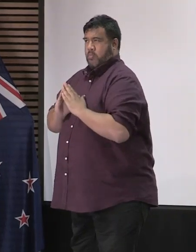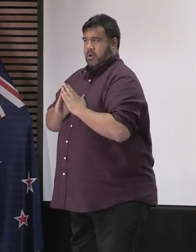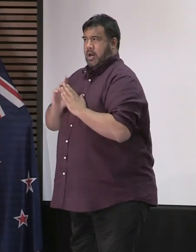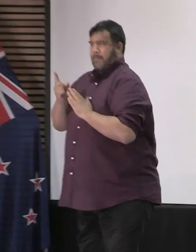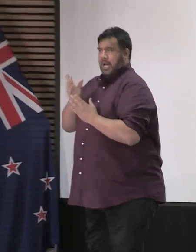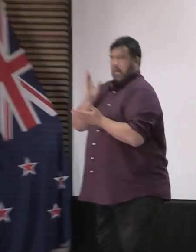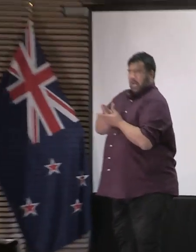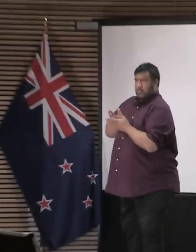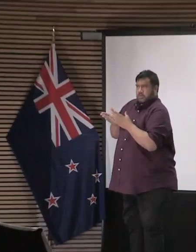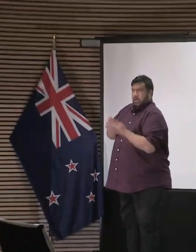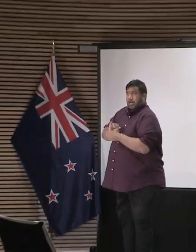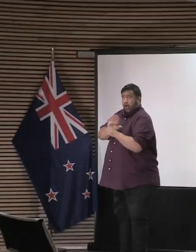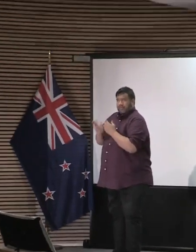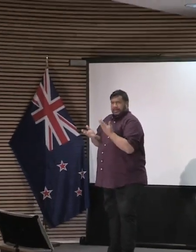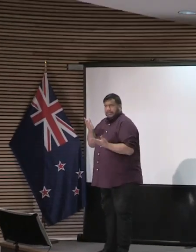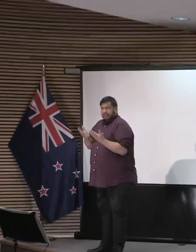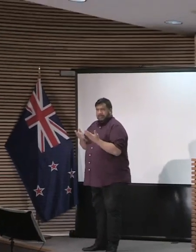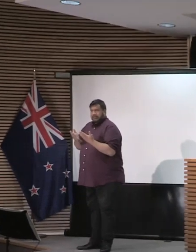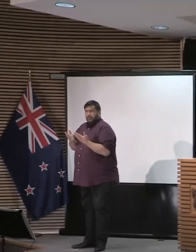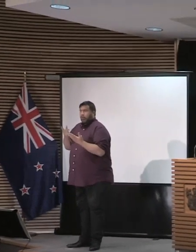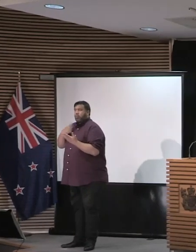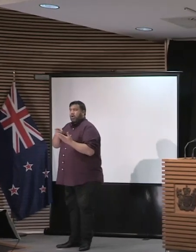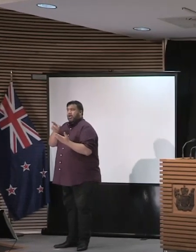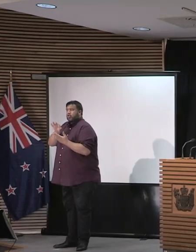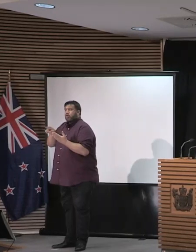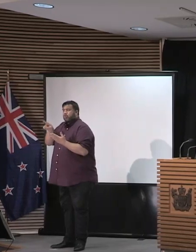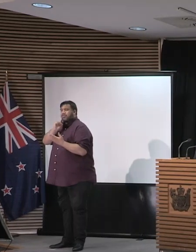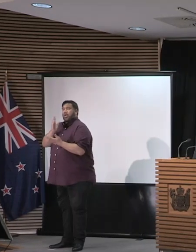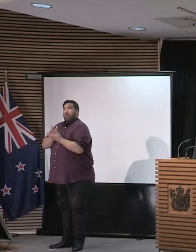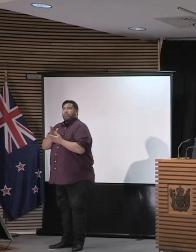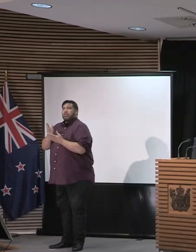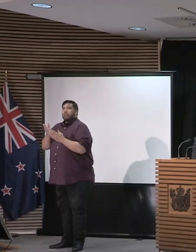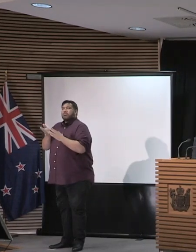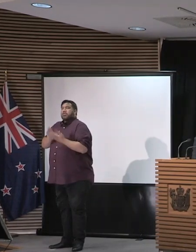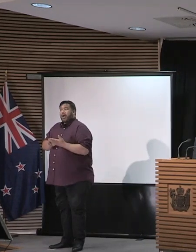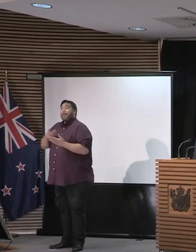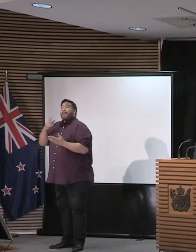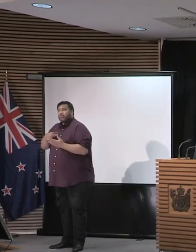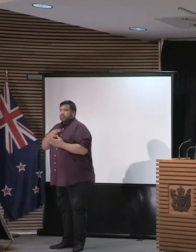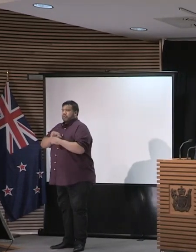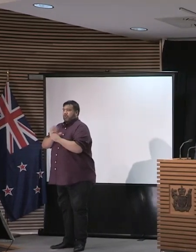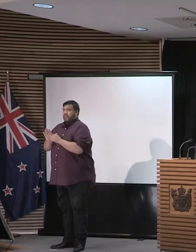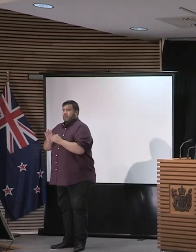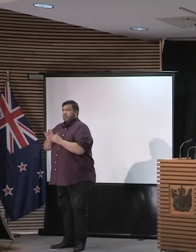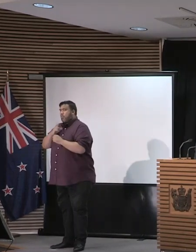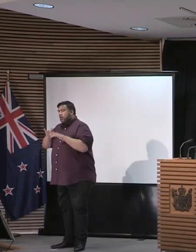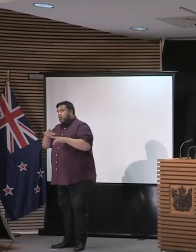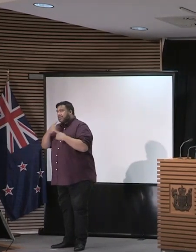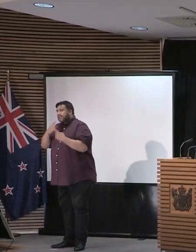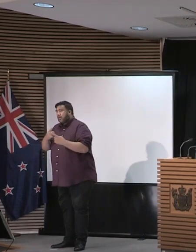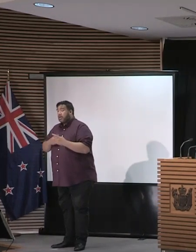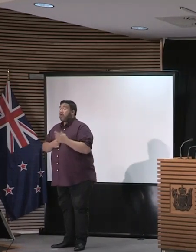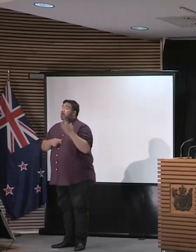of the deaths? Yes, I am aware of that death, and we are seeking further information at the moment, and until I have full information, we're not in a position to